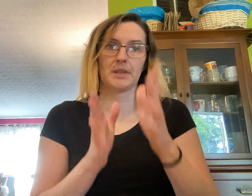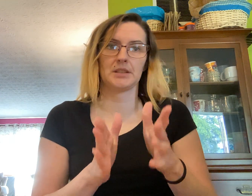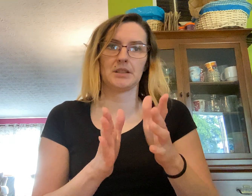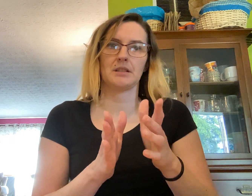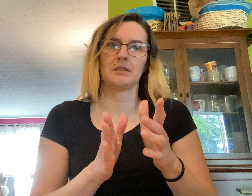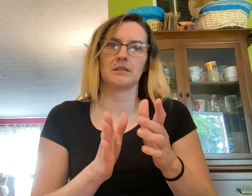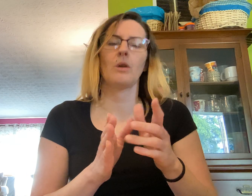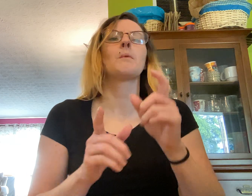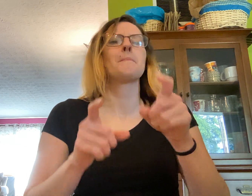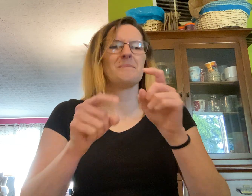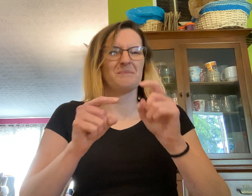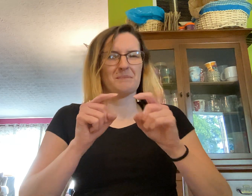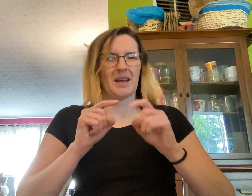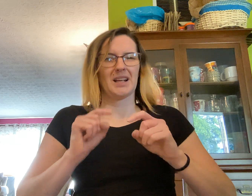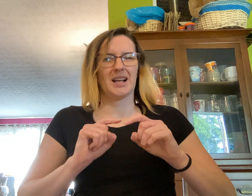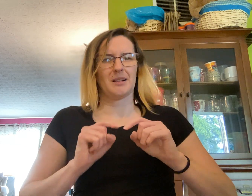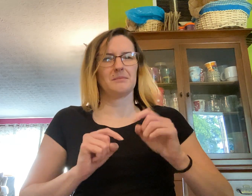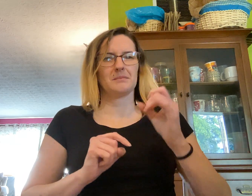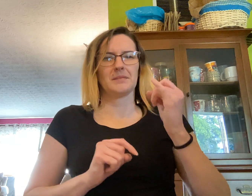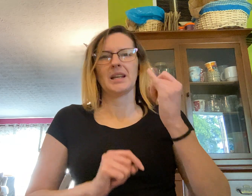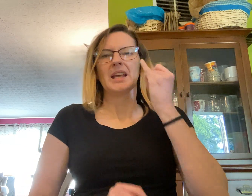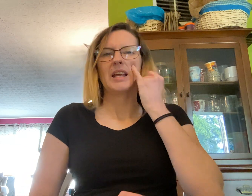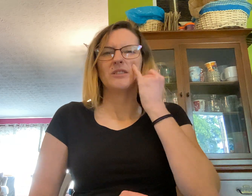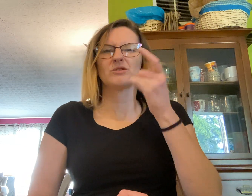whole video so far is kind of